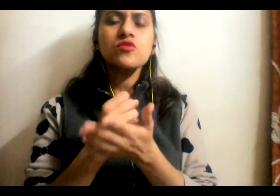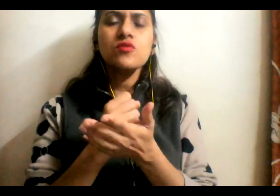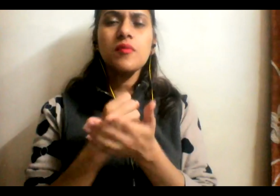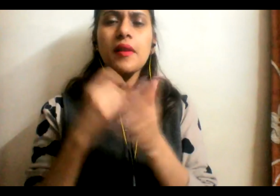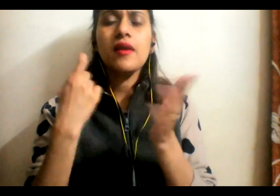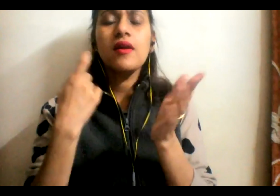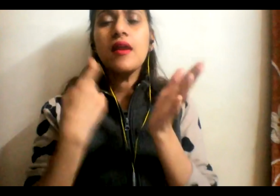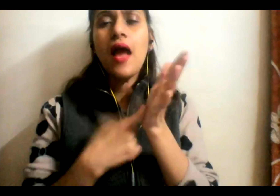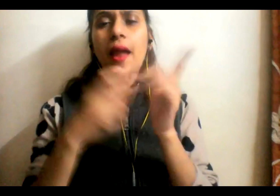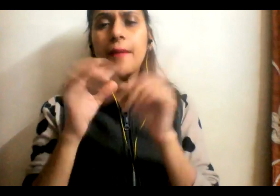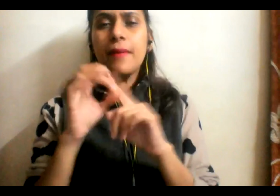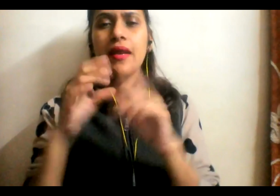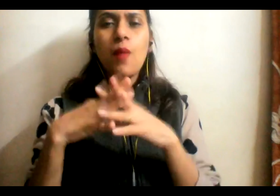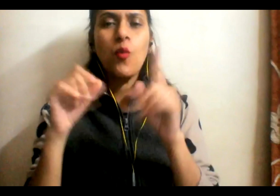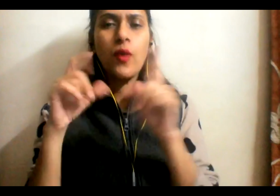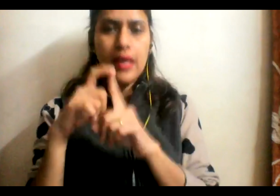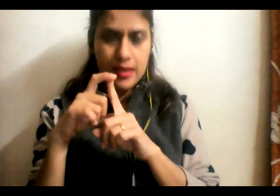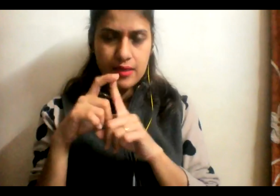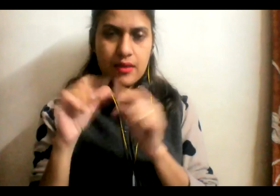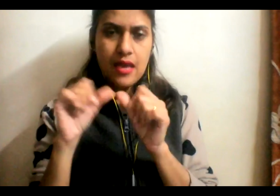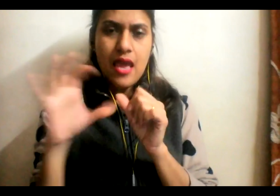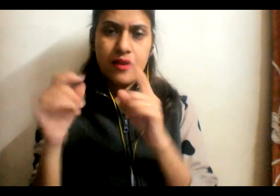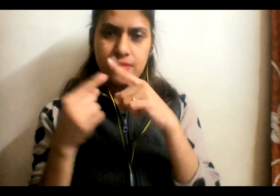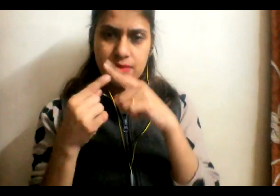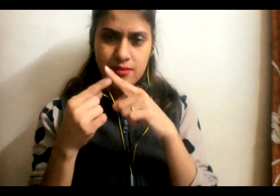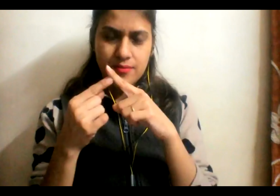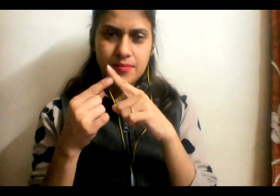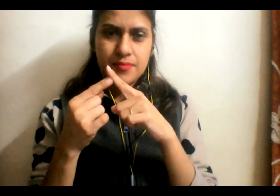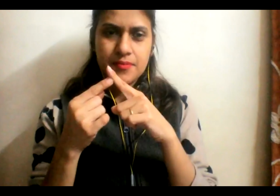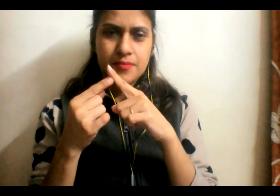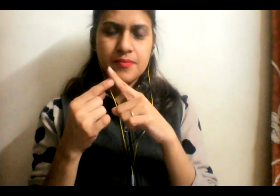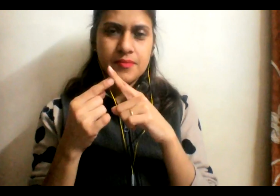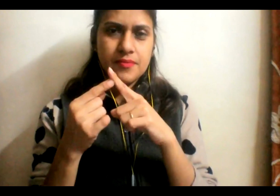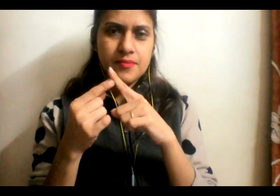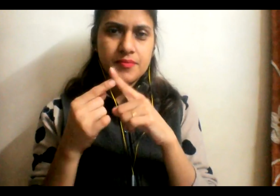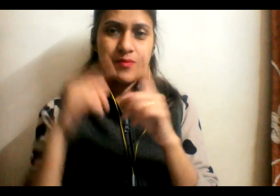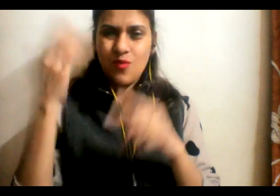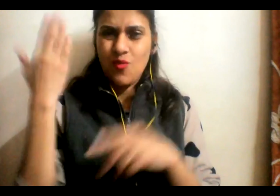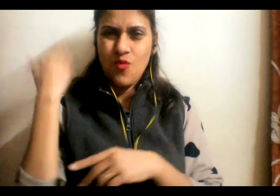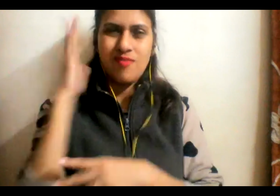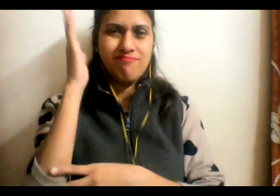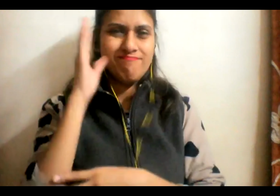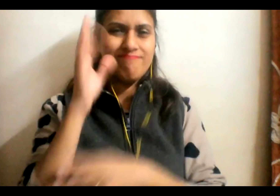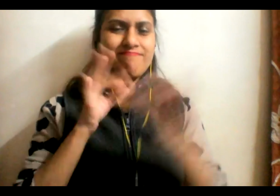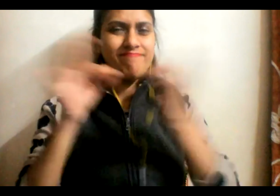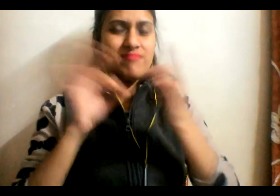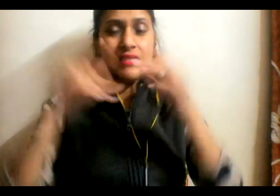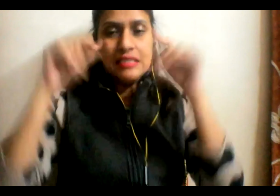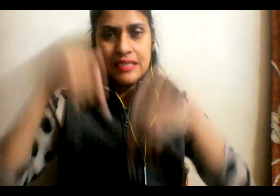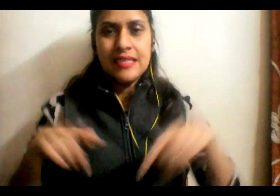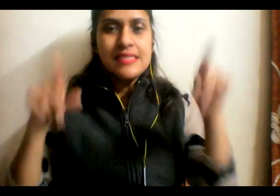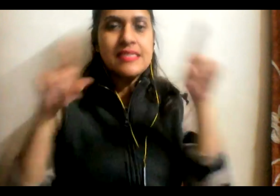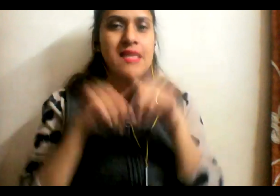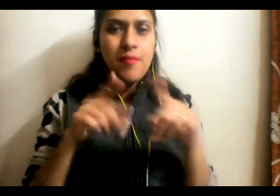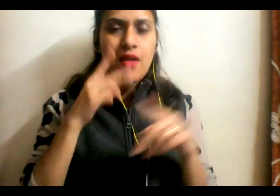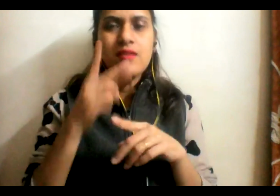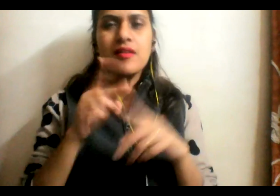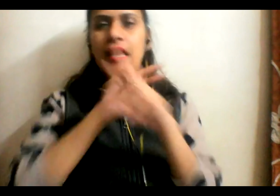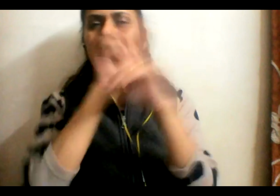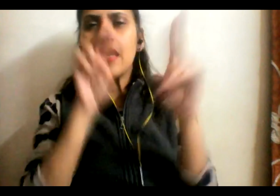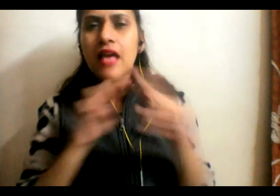we'll be reading, that will be doing another lecture on subsequently. And today I thought we'll be discussing more on the international convention, how